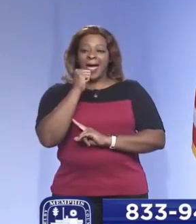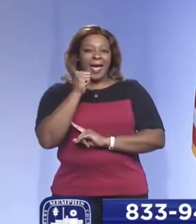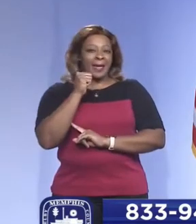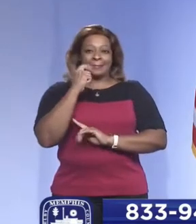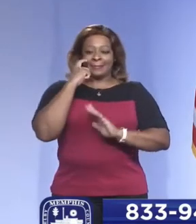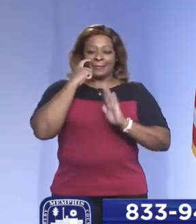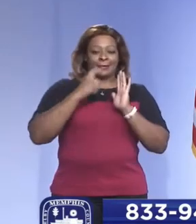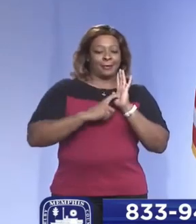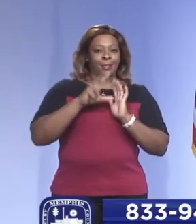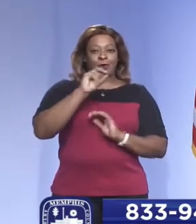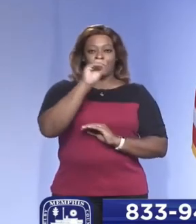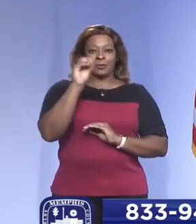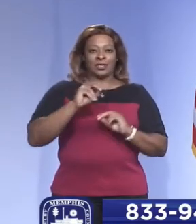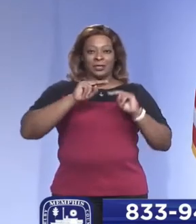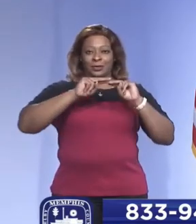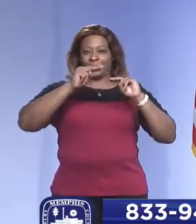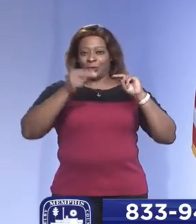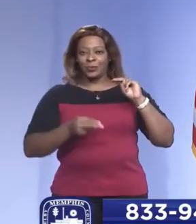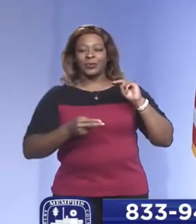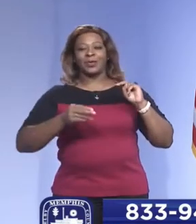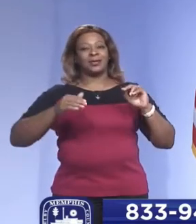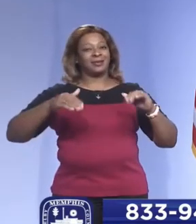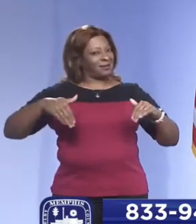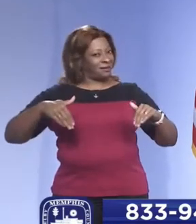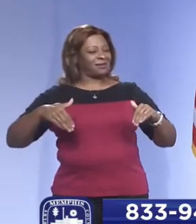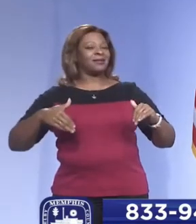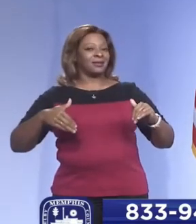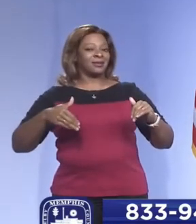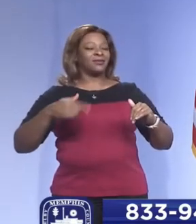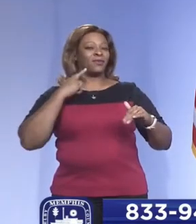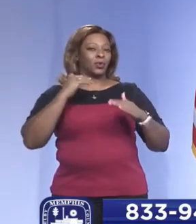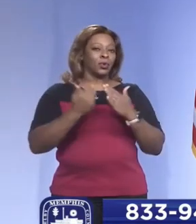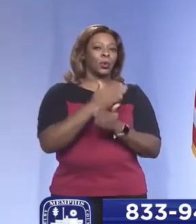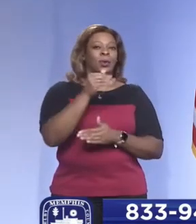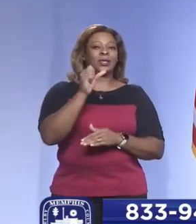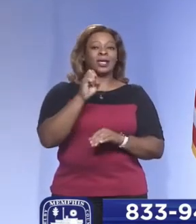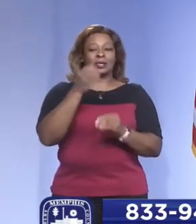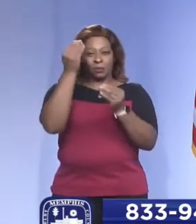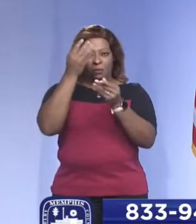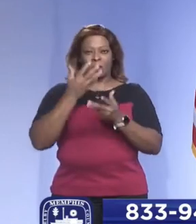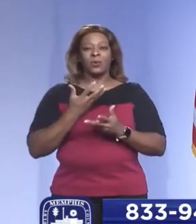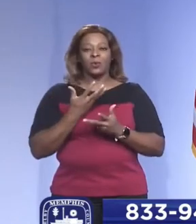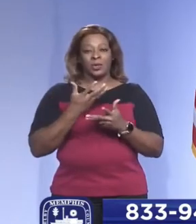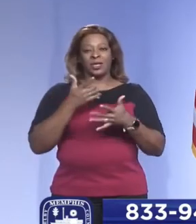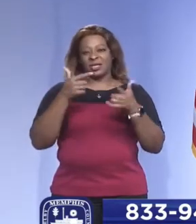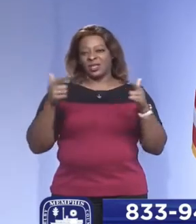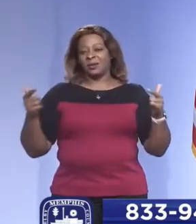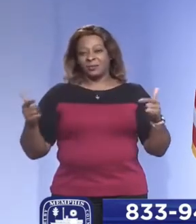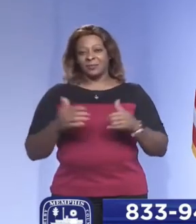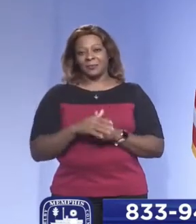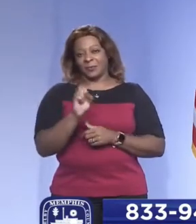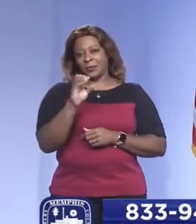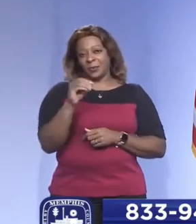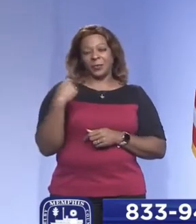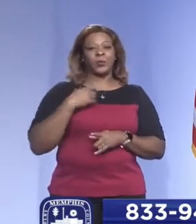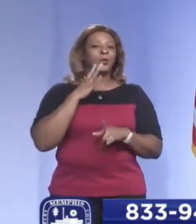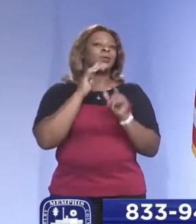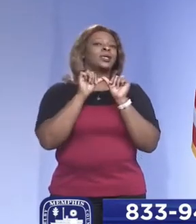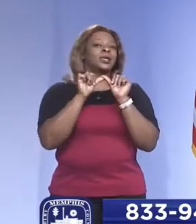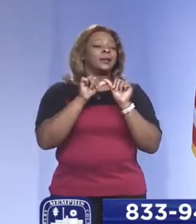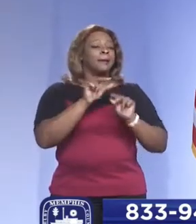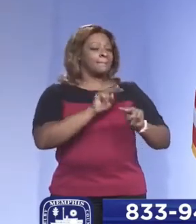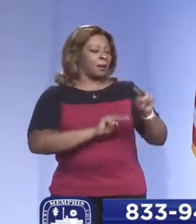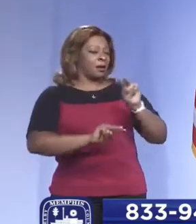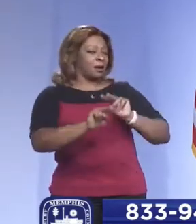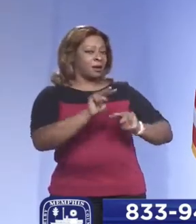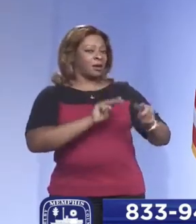the 30% declines week to week in terms of number of new cases reported, et cetera. So we will continue to monitor